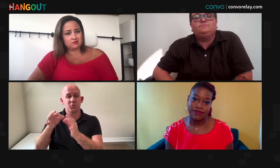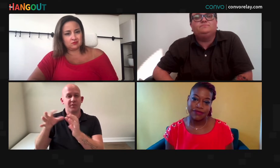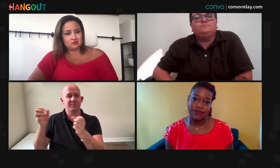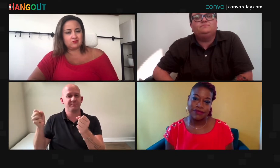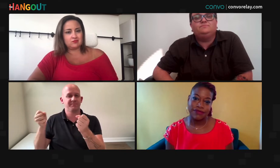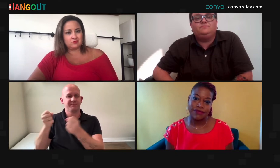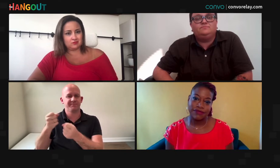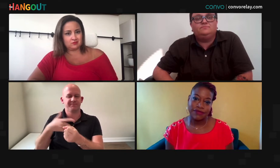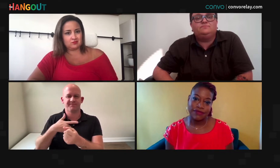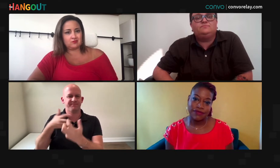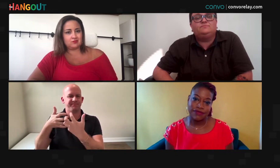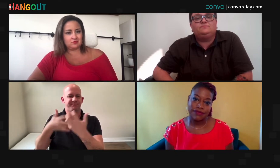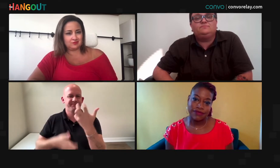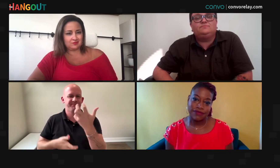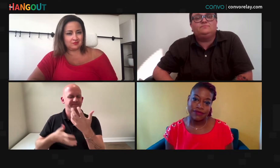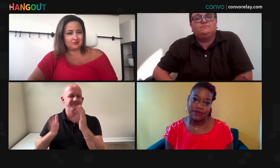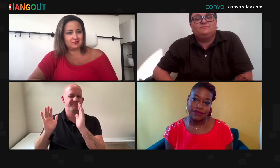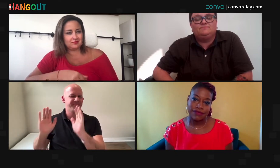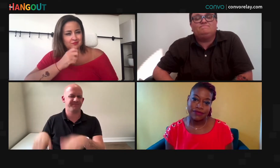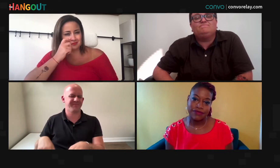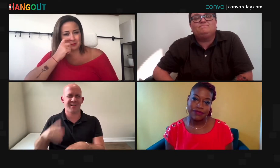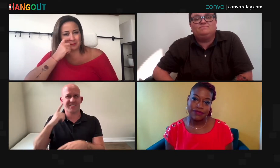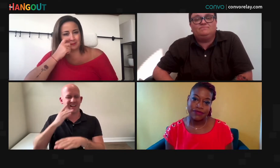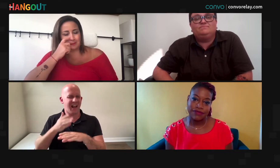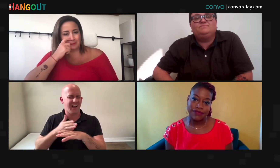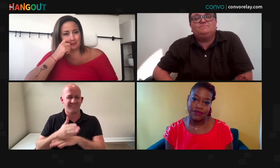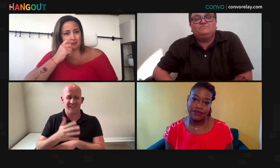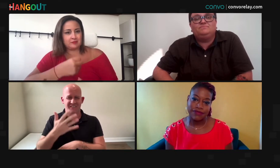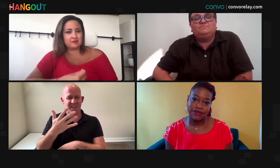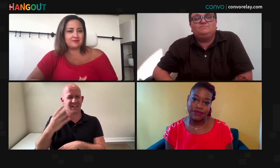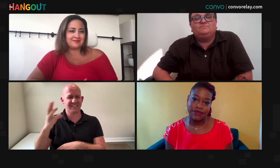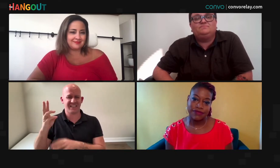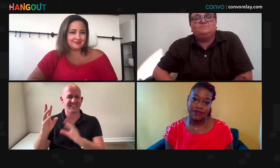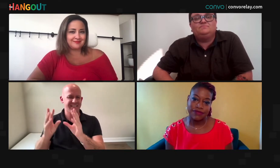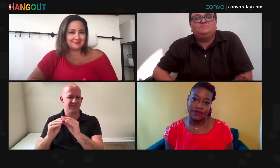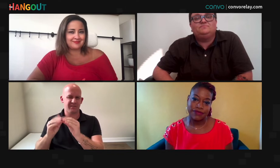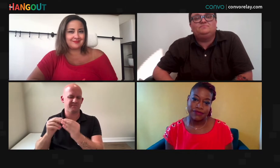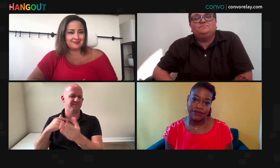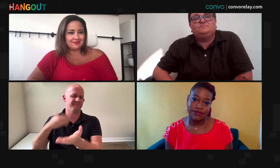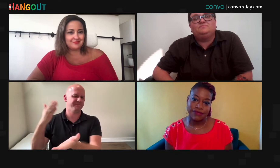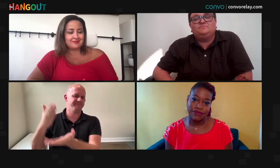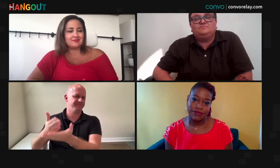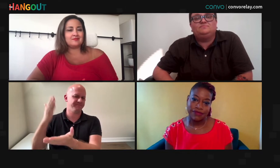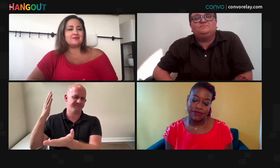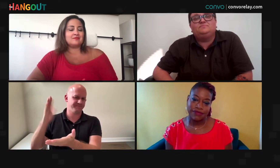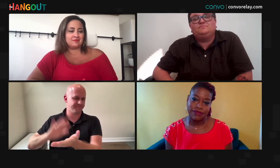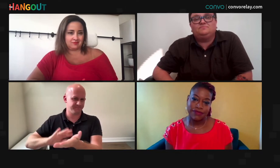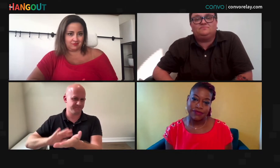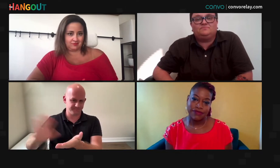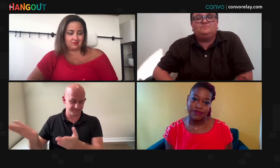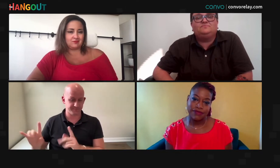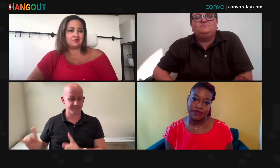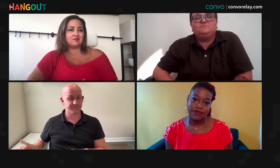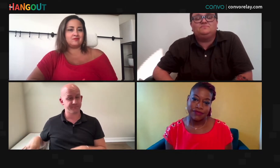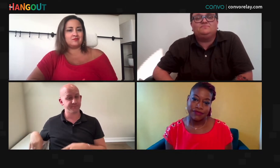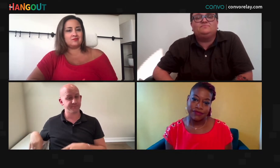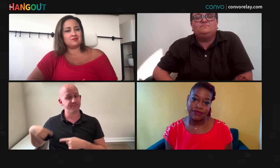undergrad time, and I didn't feel like a hearing therapist sat well with me. After about 5 or 6 sessions, I stopped going to